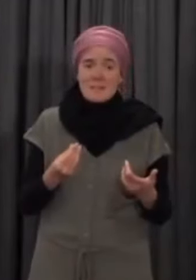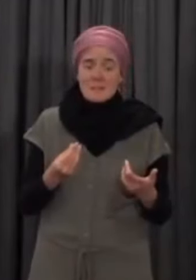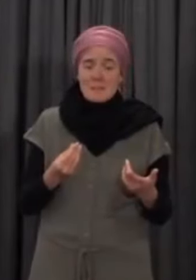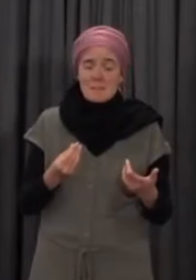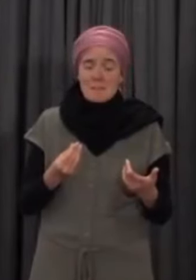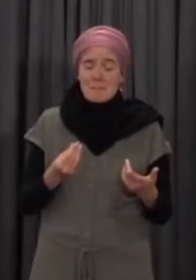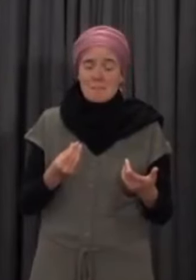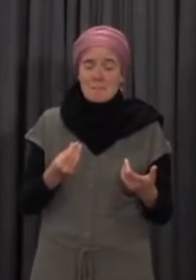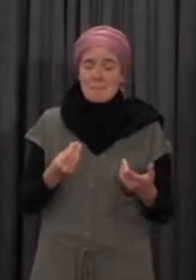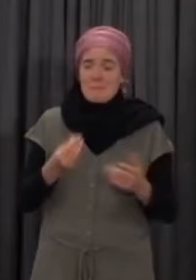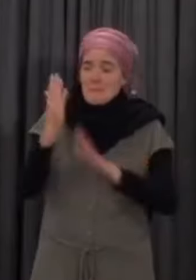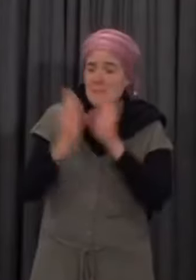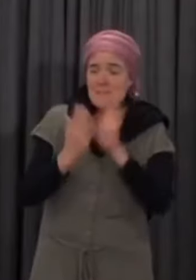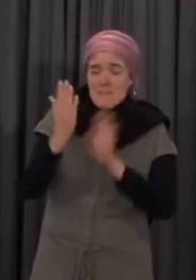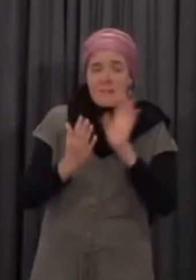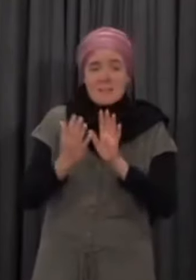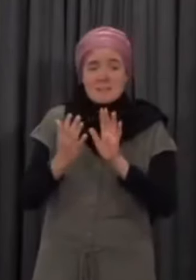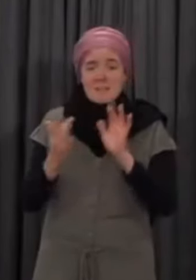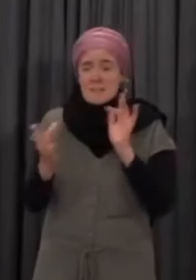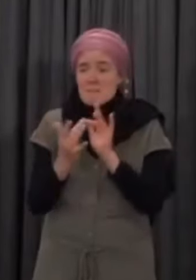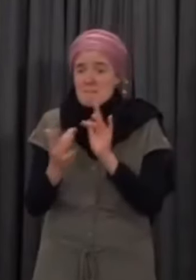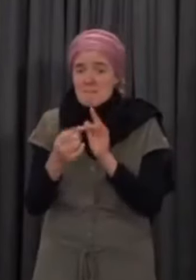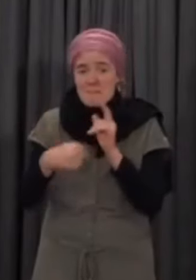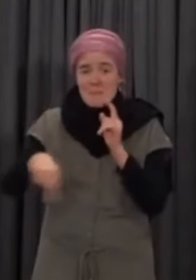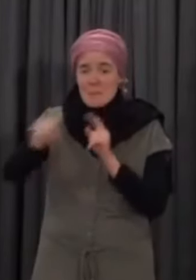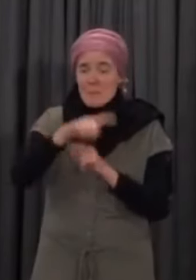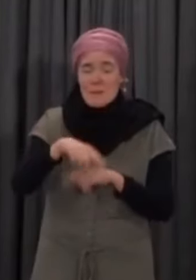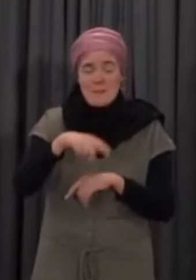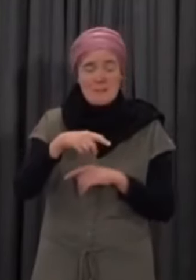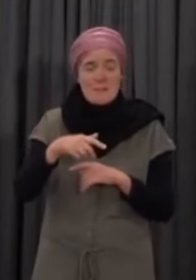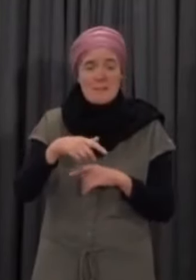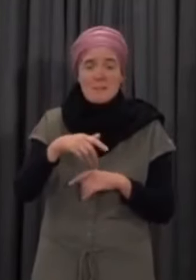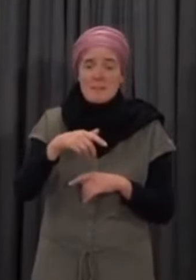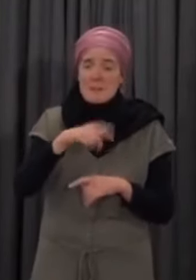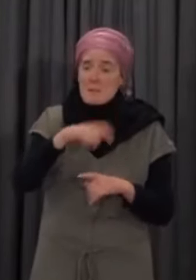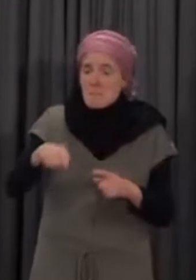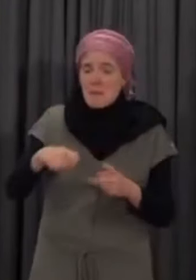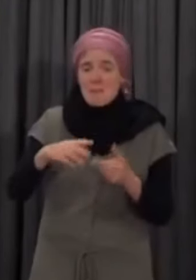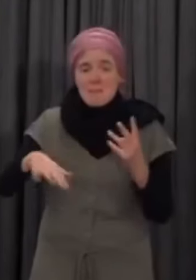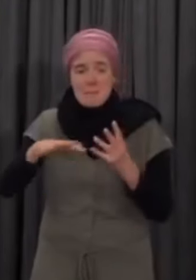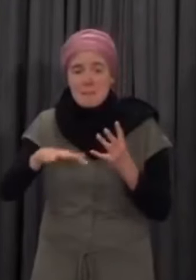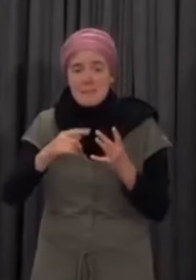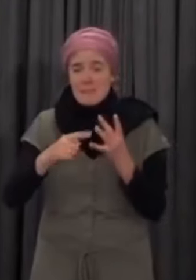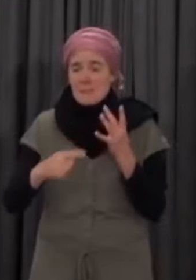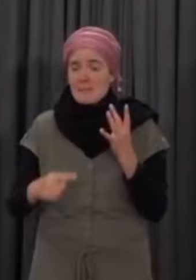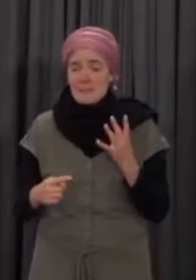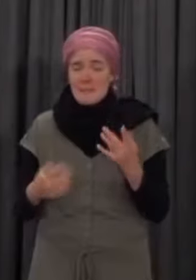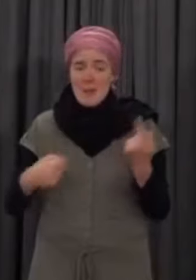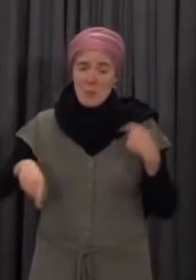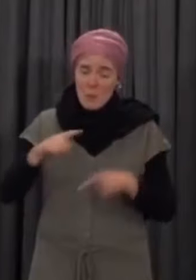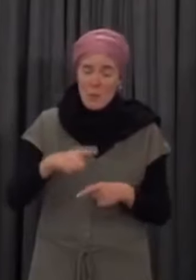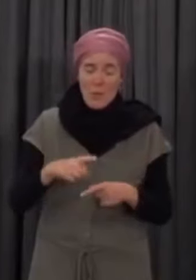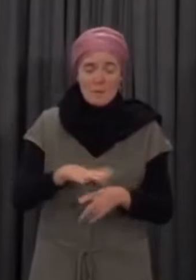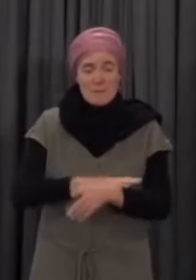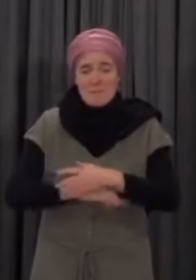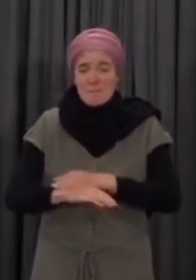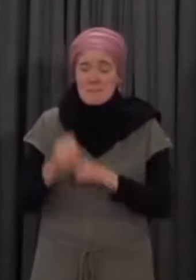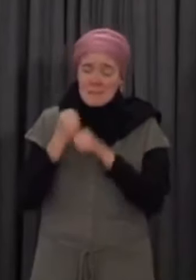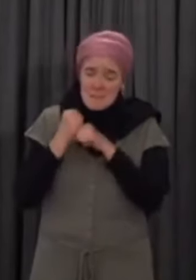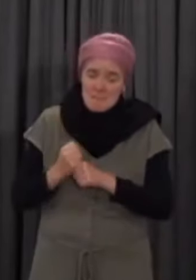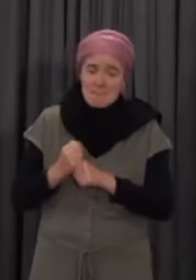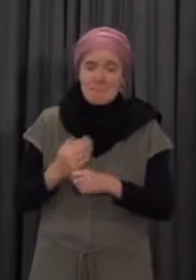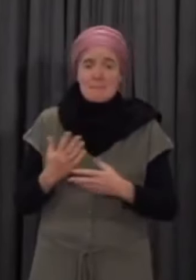that direct face-to-face contact with people elsewhere. And it's part of the sacrifice we are all making. But we are making